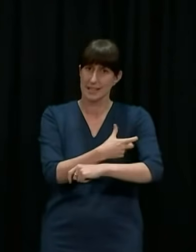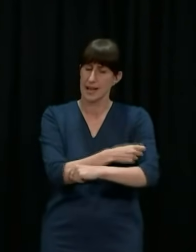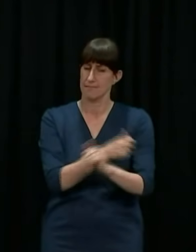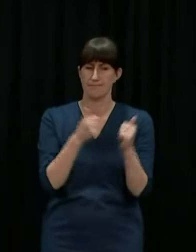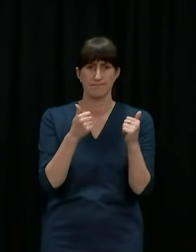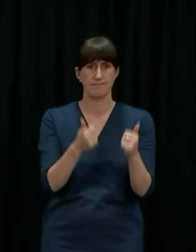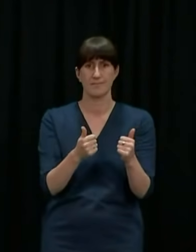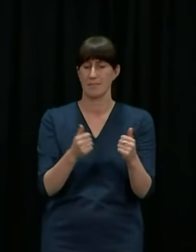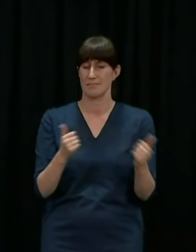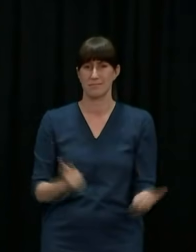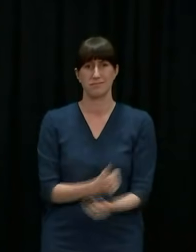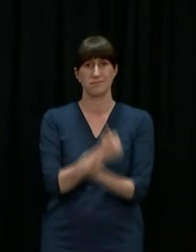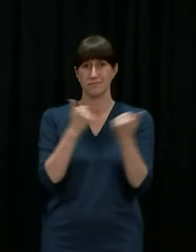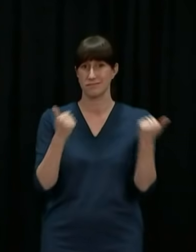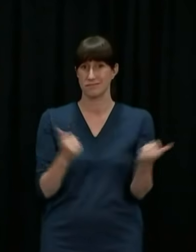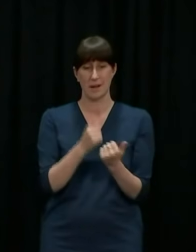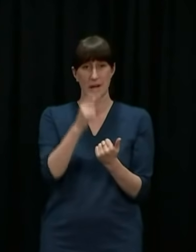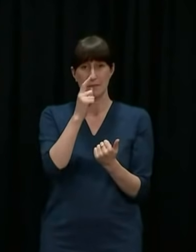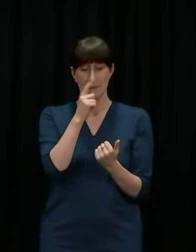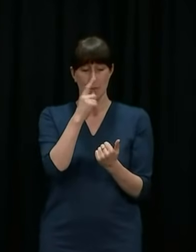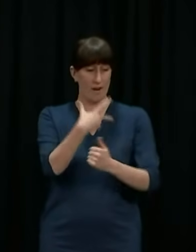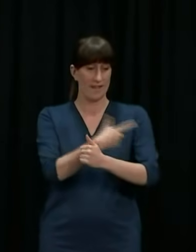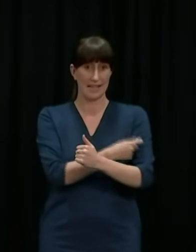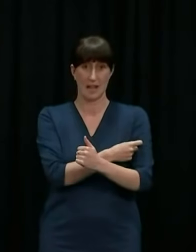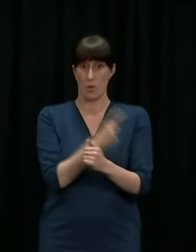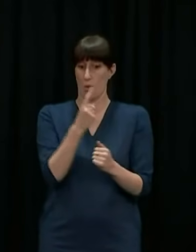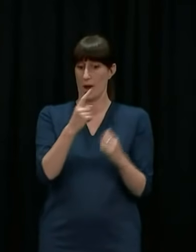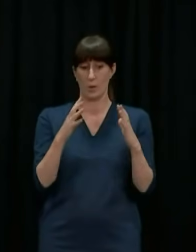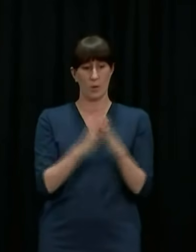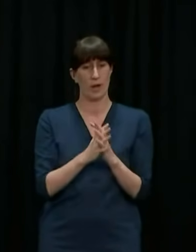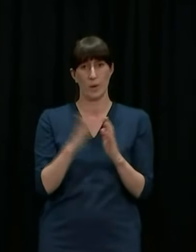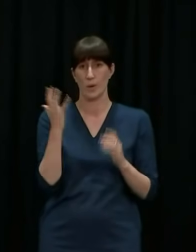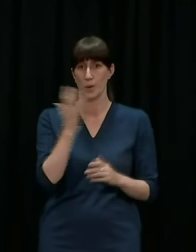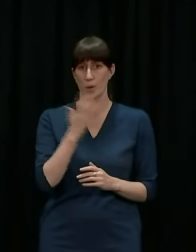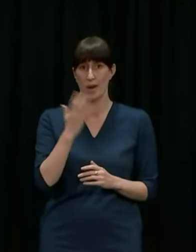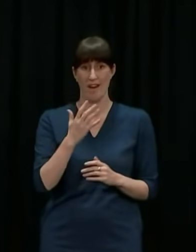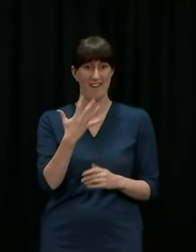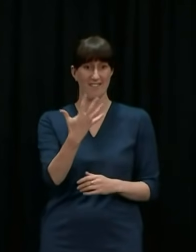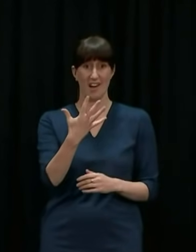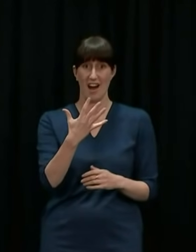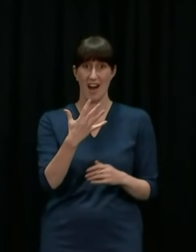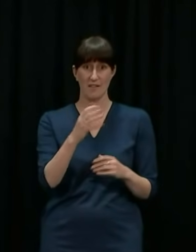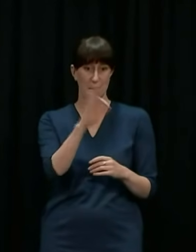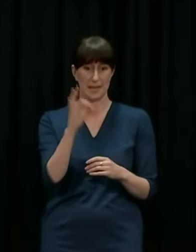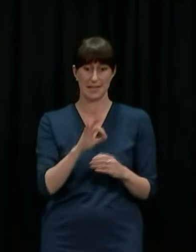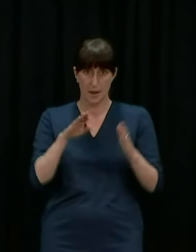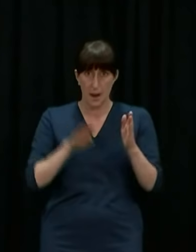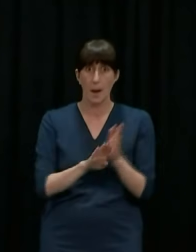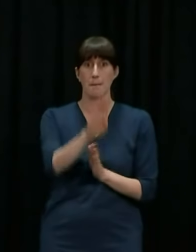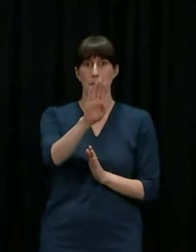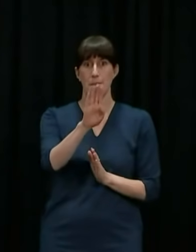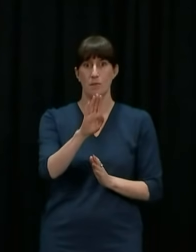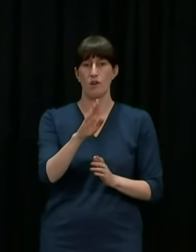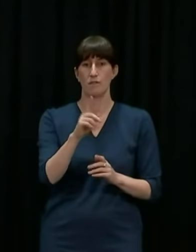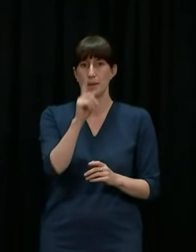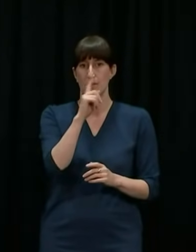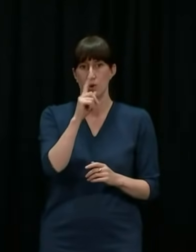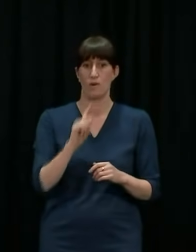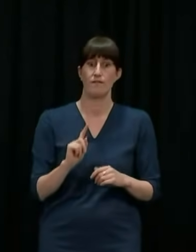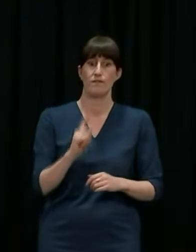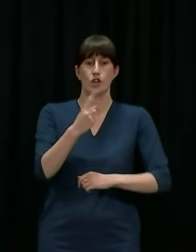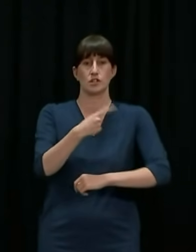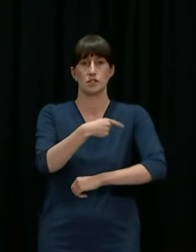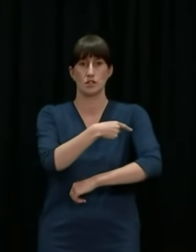record increase in the number of people vaccinated within 1 week, recording a 5% jump in first doses. So thanks